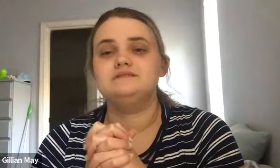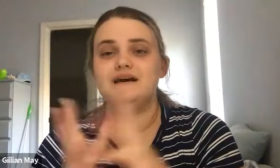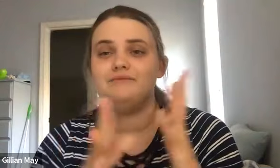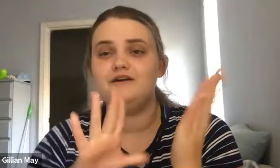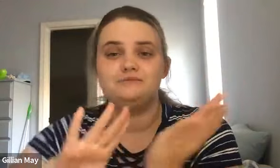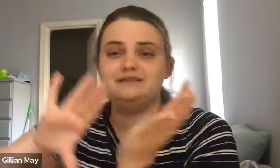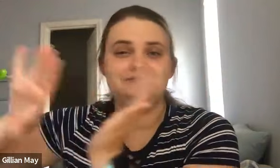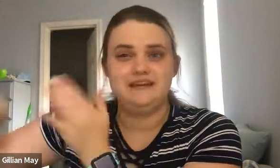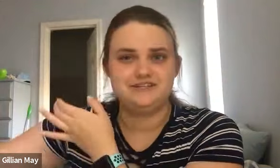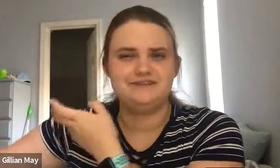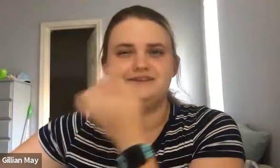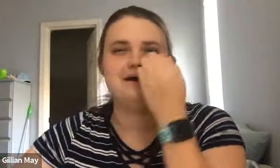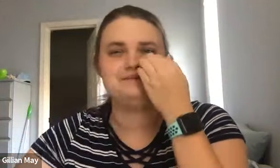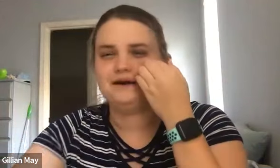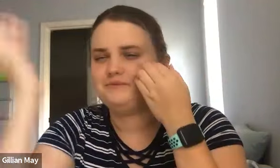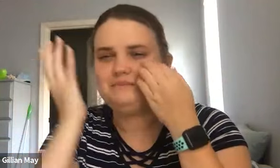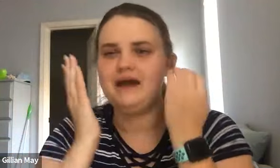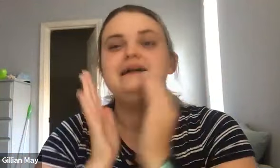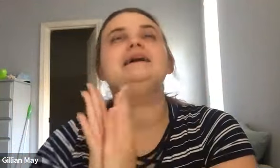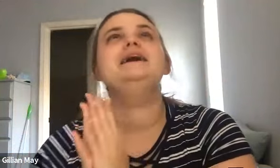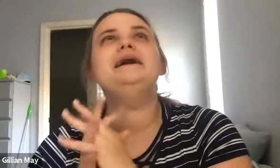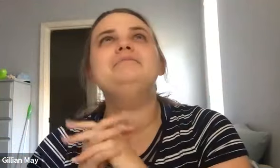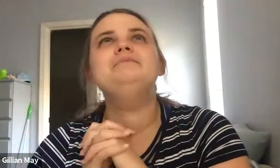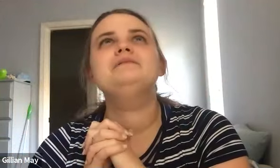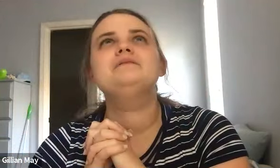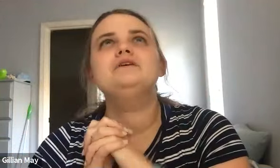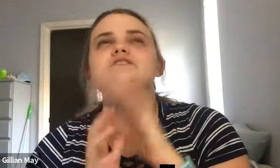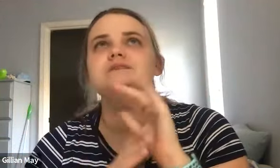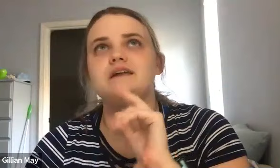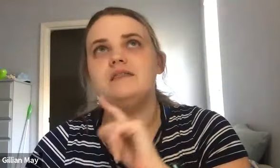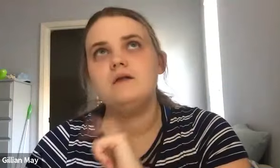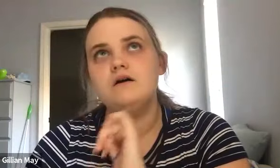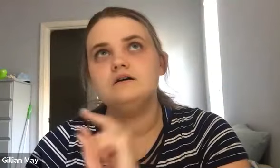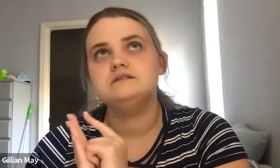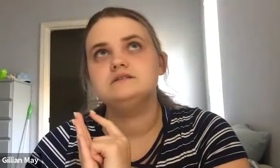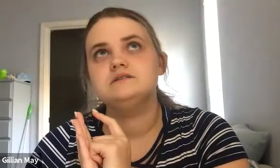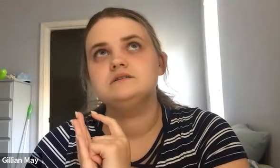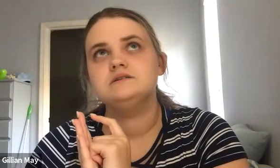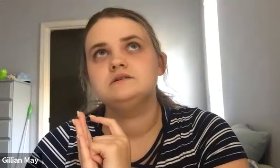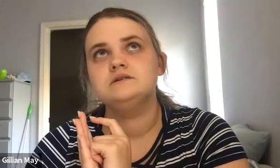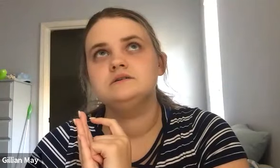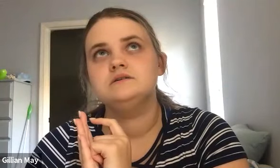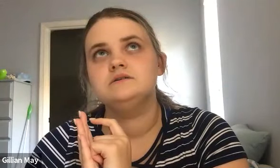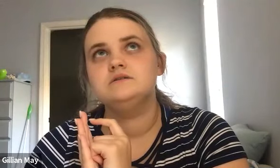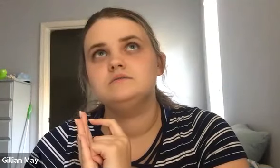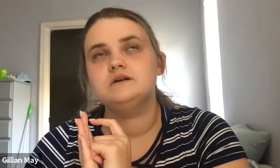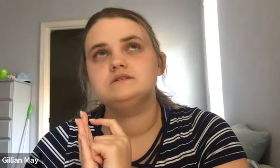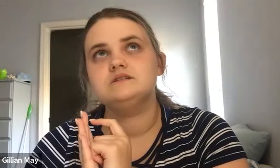I went off on my little tangent there, so I have to come right back. So we did in-laws. What else is